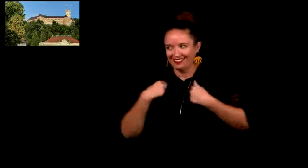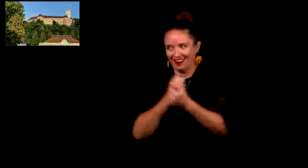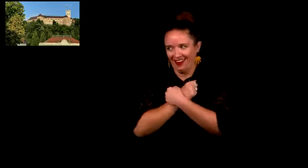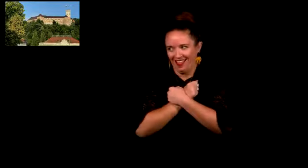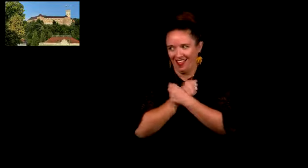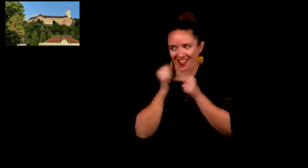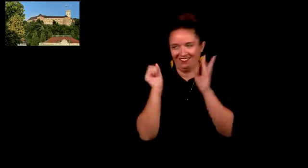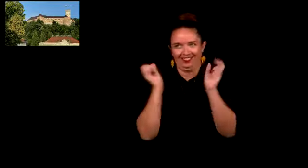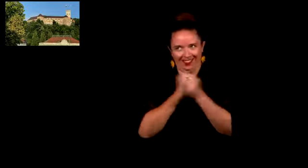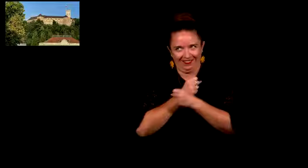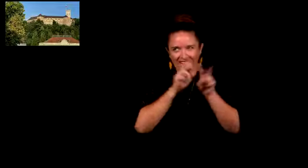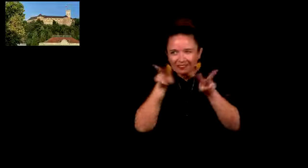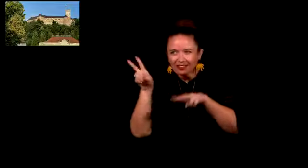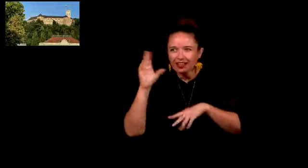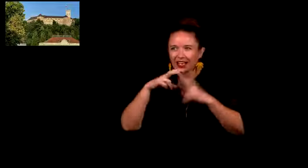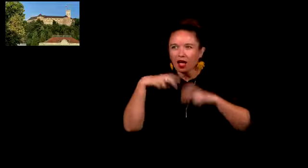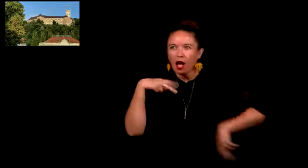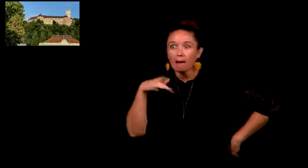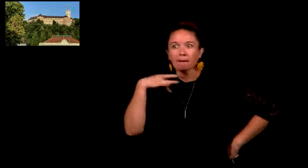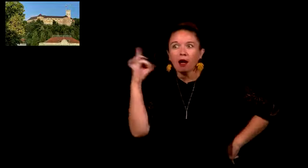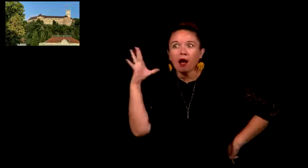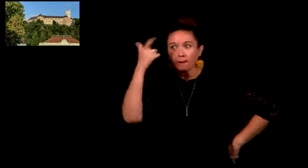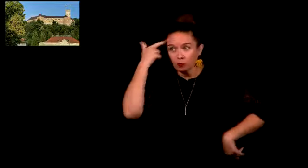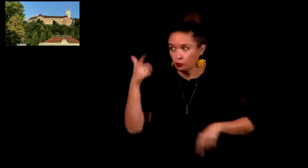So I love castles.